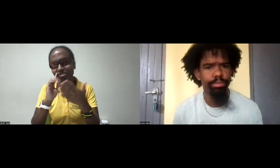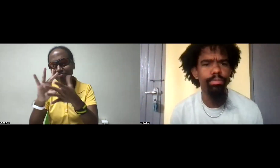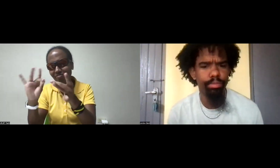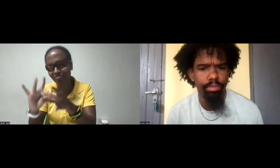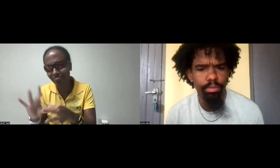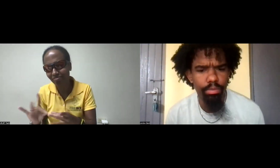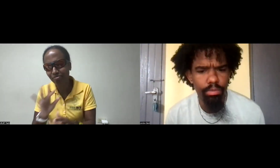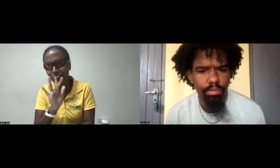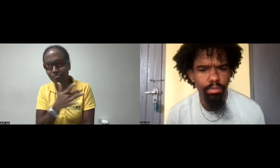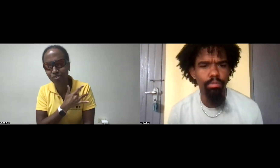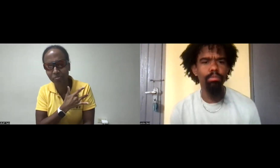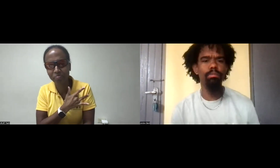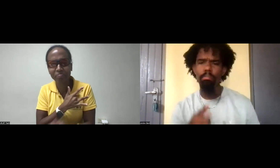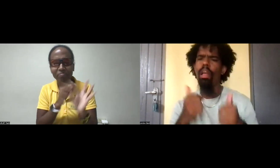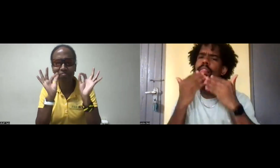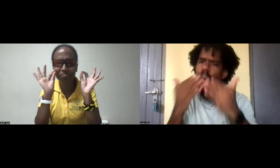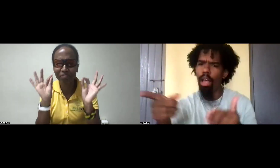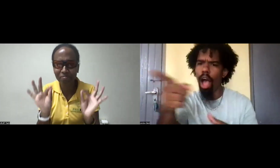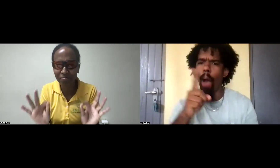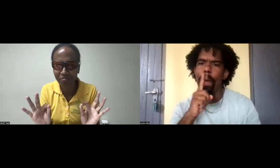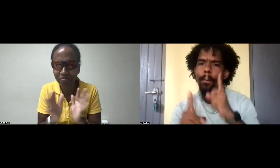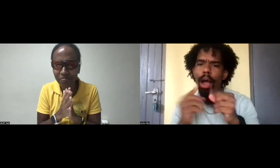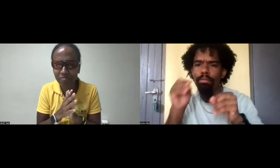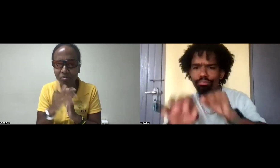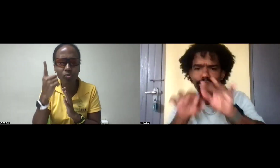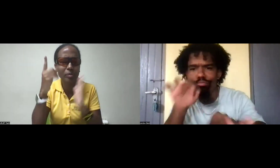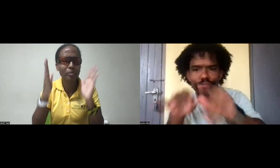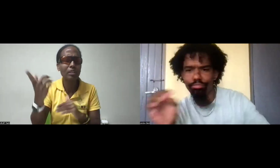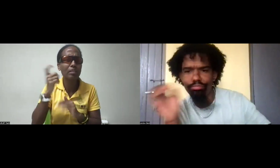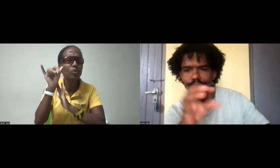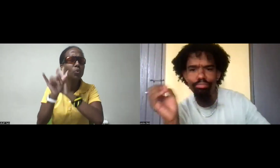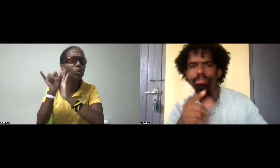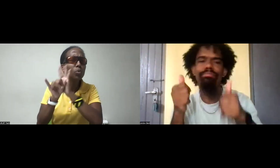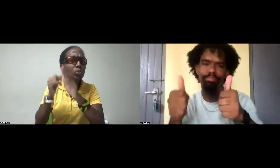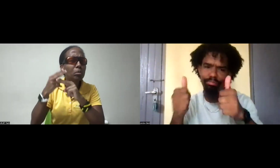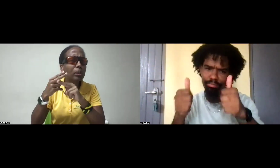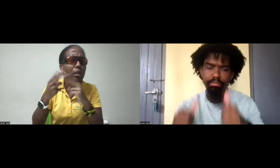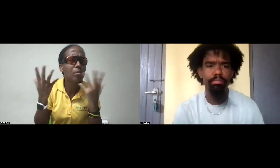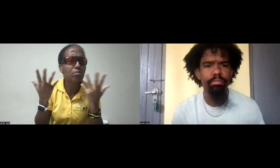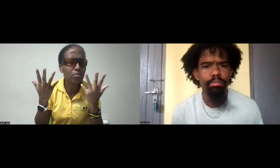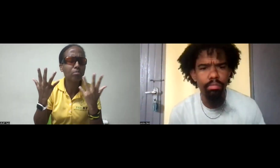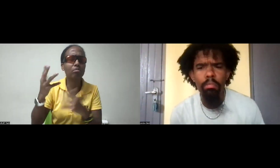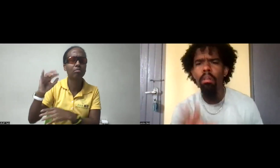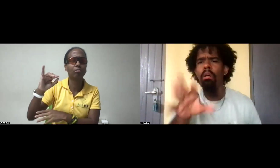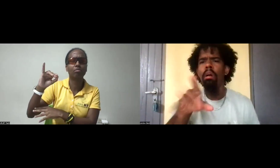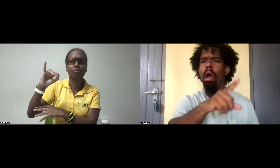thank you for your comments. Thank you. And a person asks, what is the YouTube